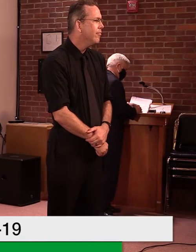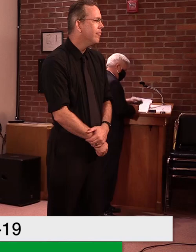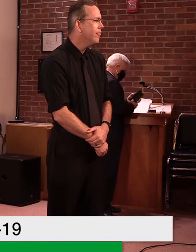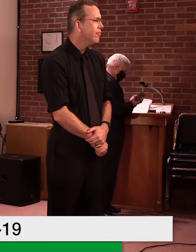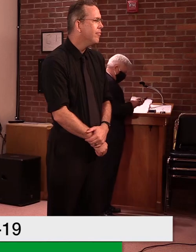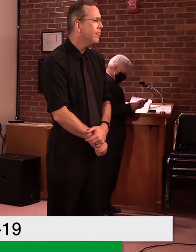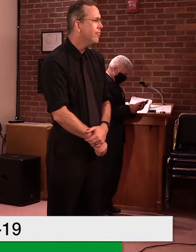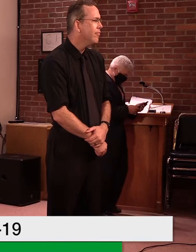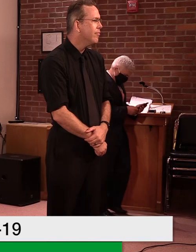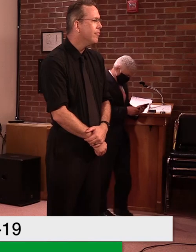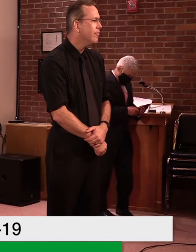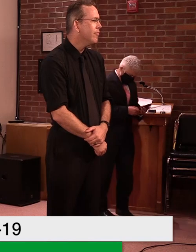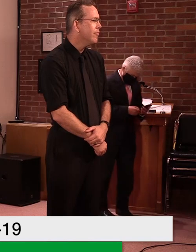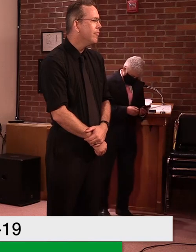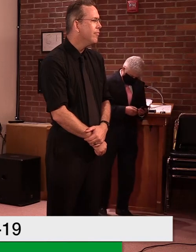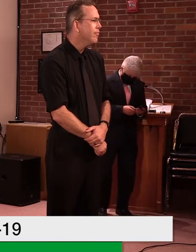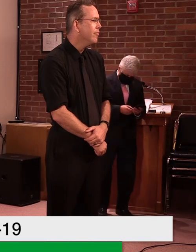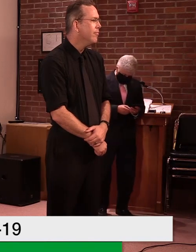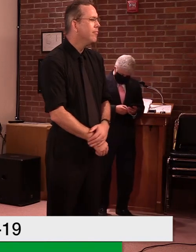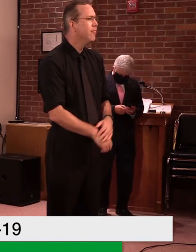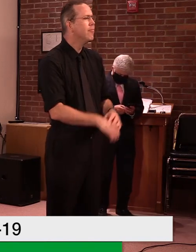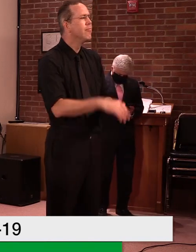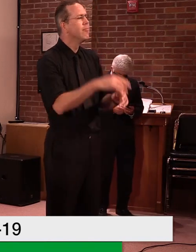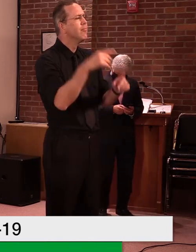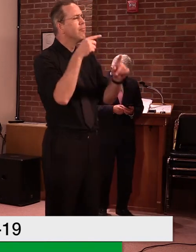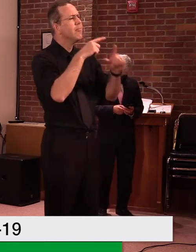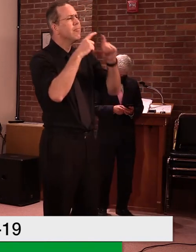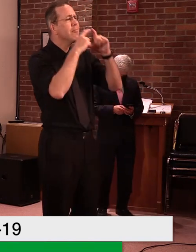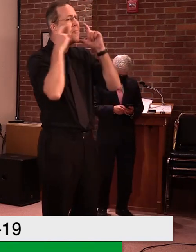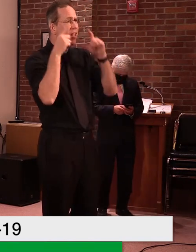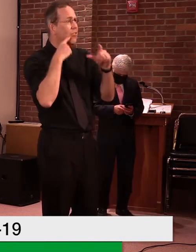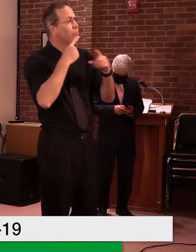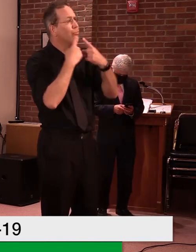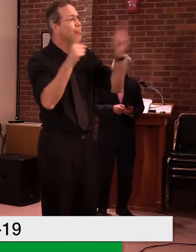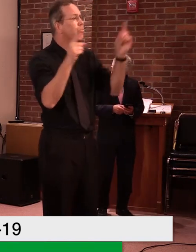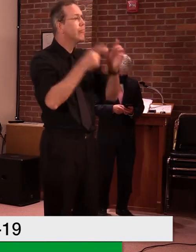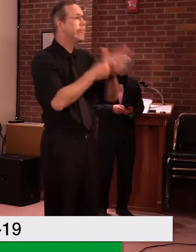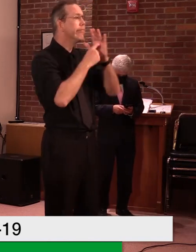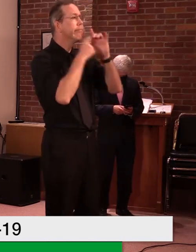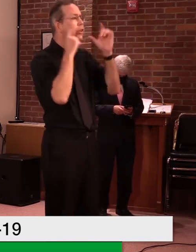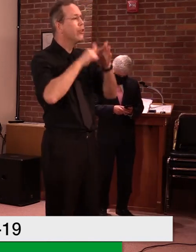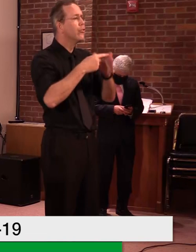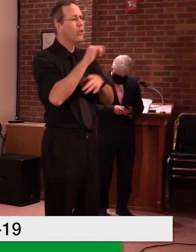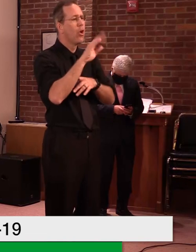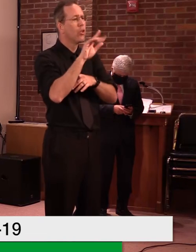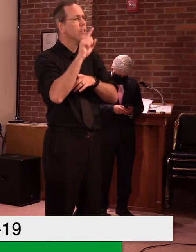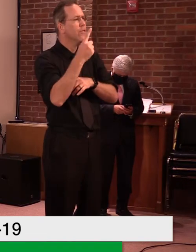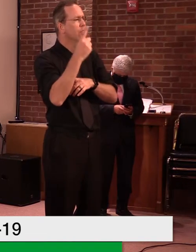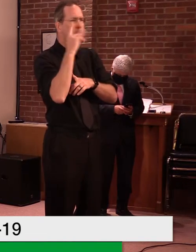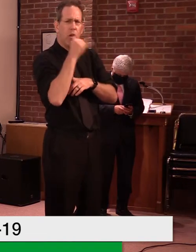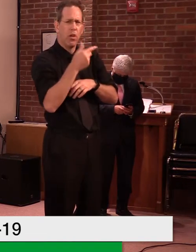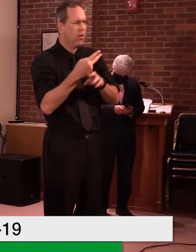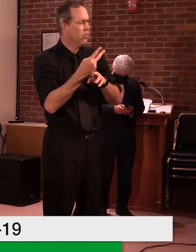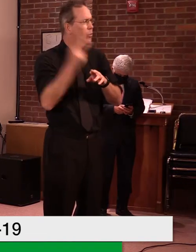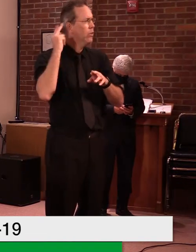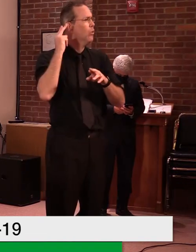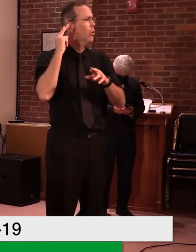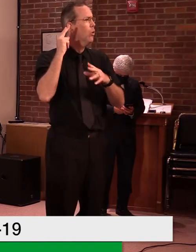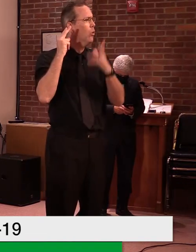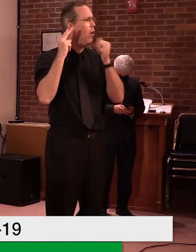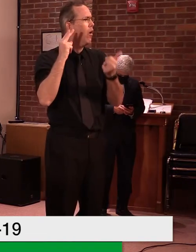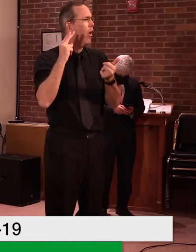even a few weeks ago? Well, again, timing is everything. We thought we were on the right track. We are on the right track here in